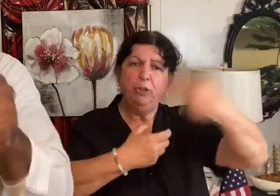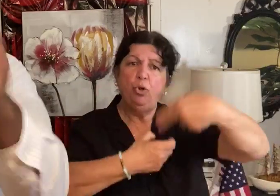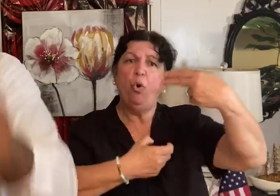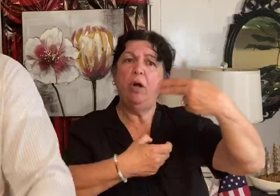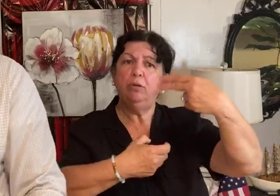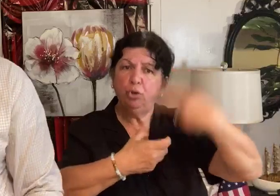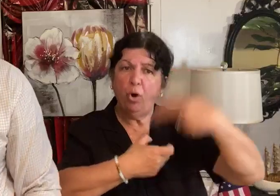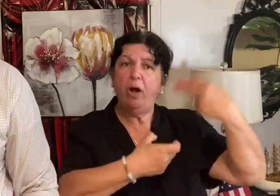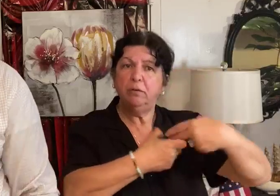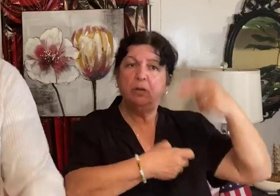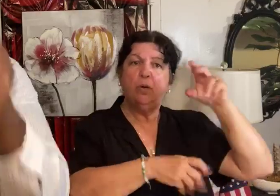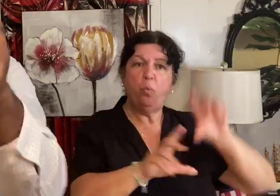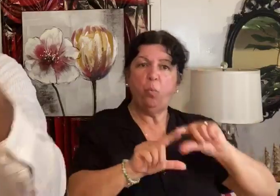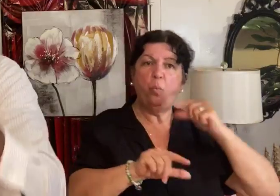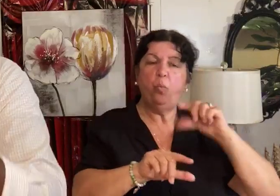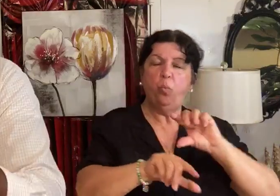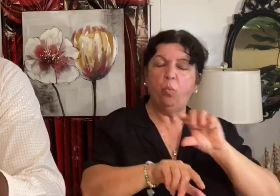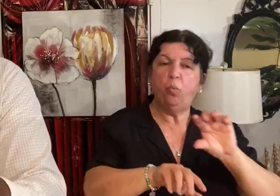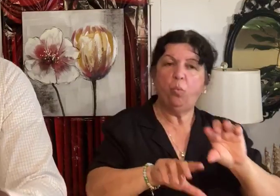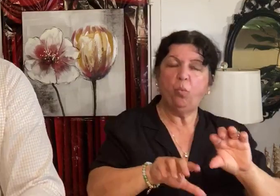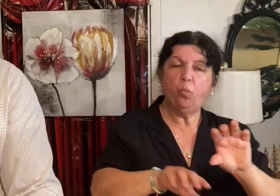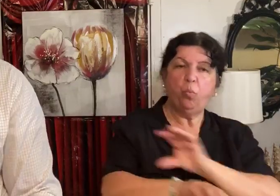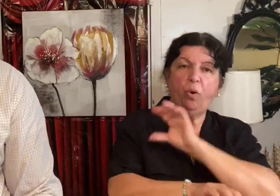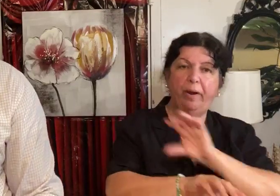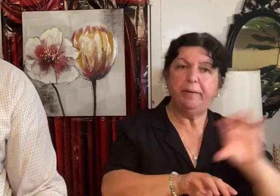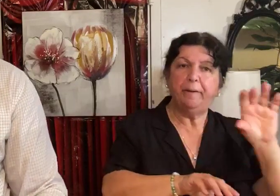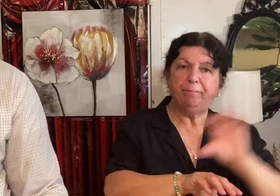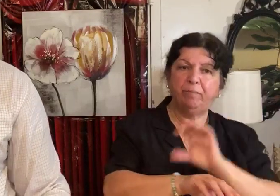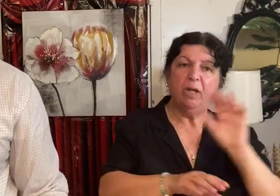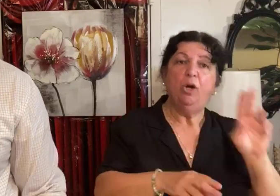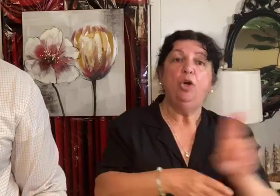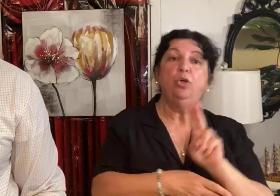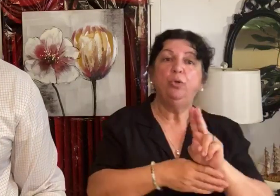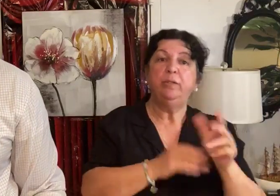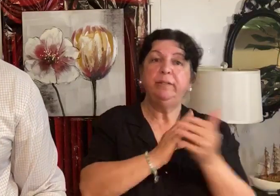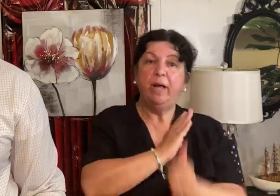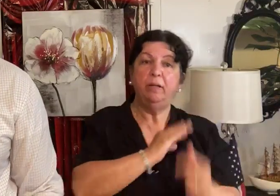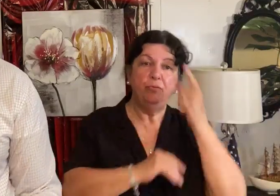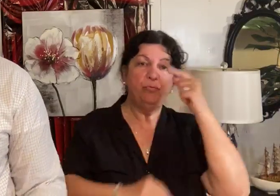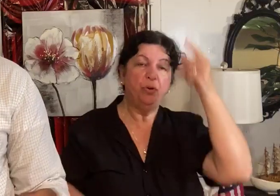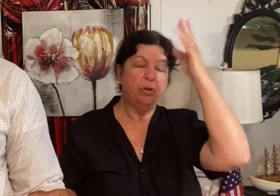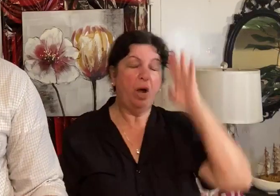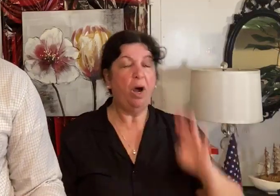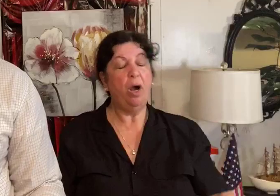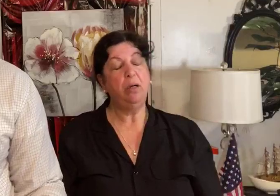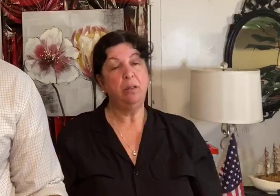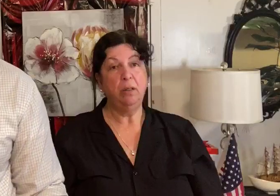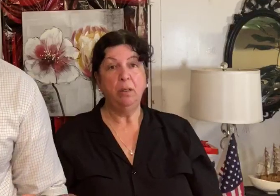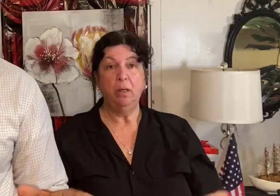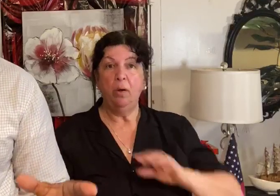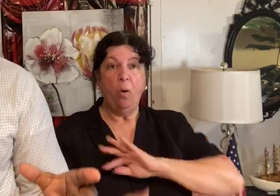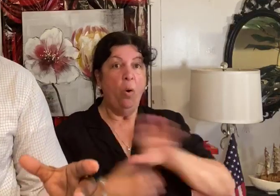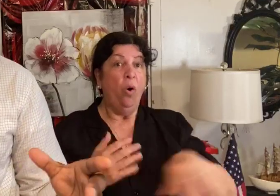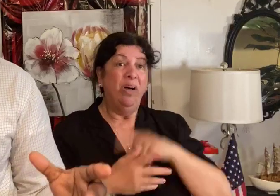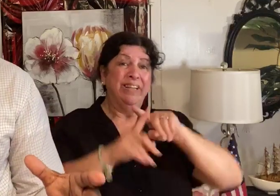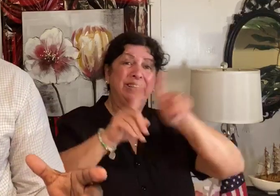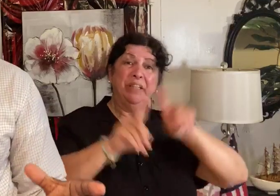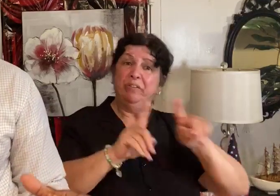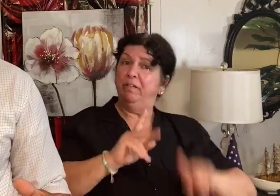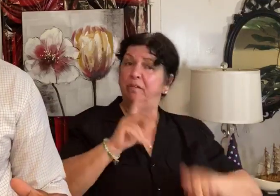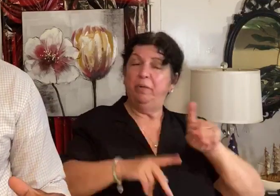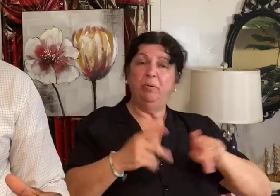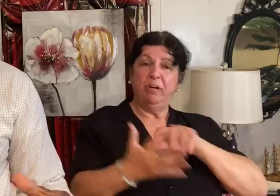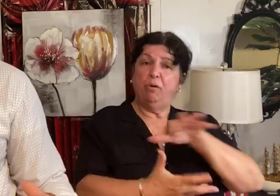up and get busy for God and use your talent for God. We have all kinds of talented people. We have all kinds of people that are